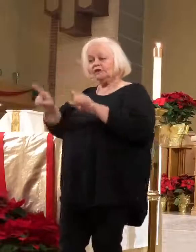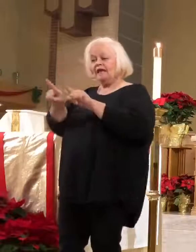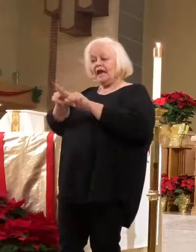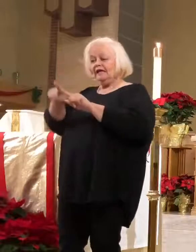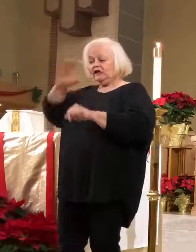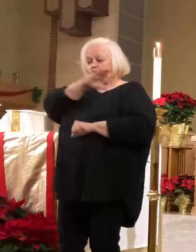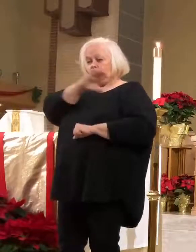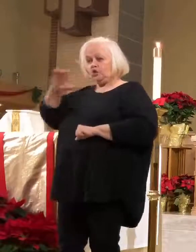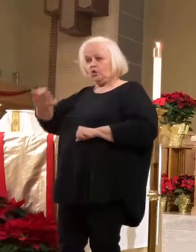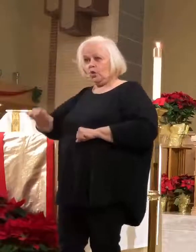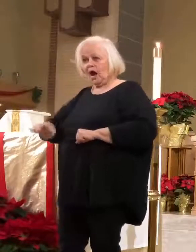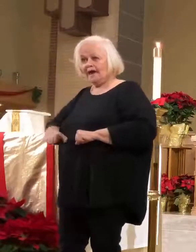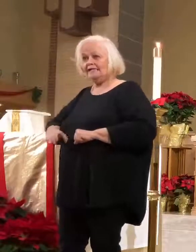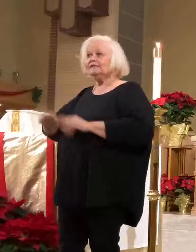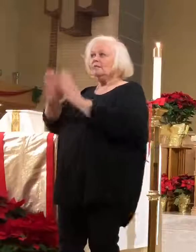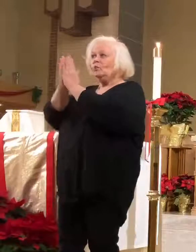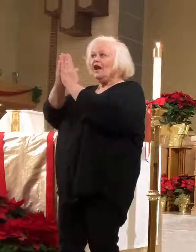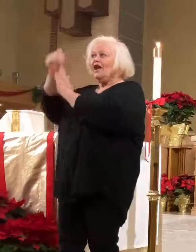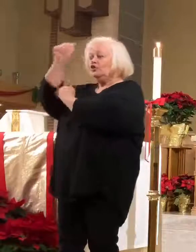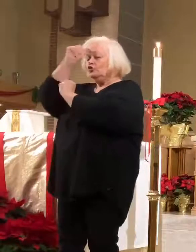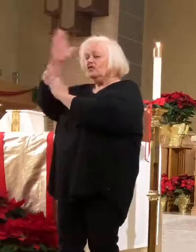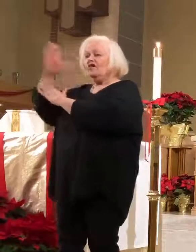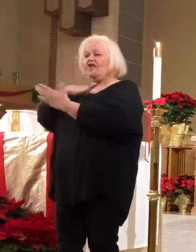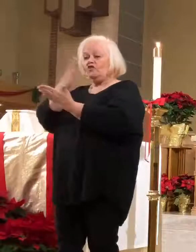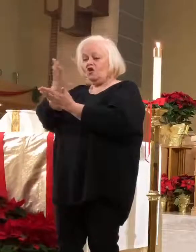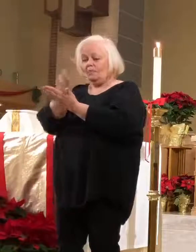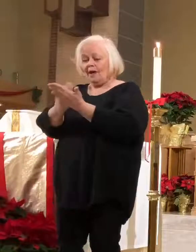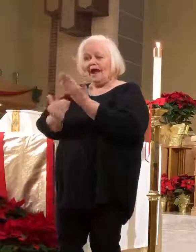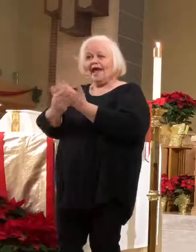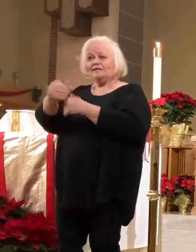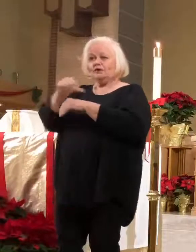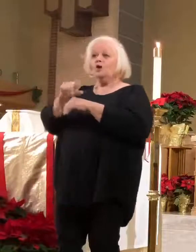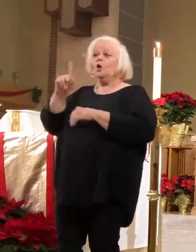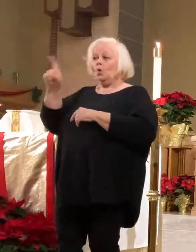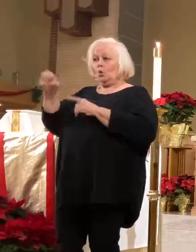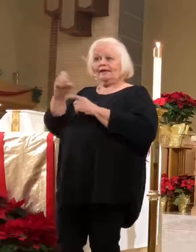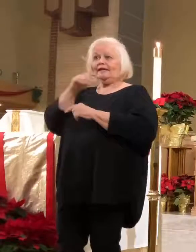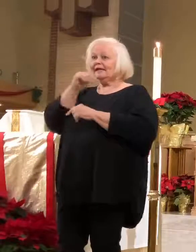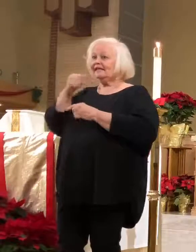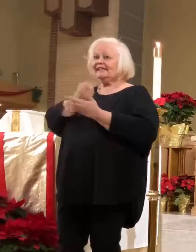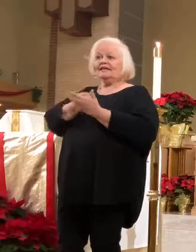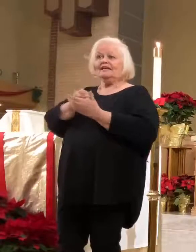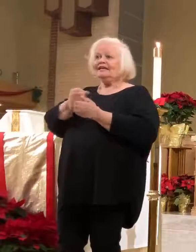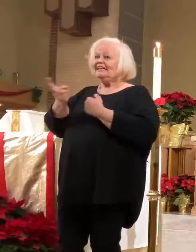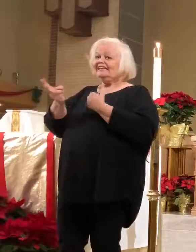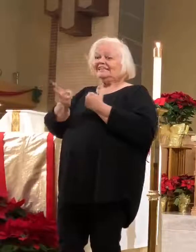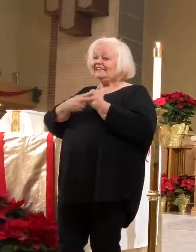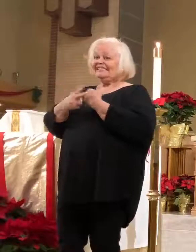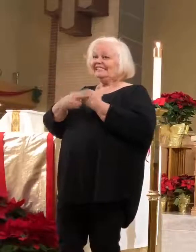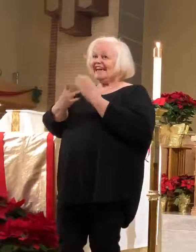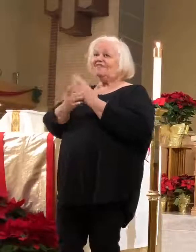my hands would be anointed. And trust me, when the bishop anointed my hands, he didn't spare any oil.